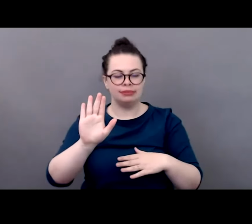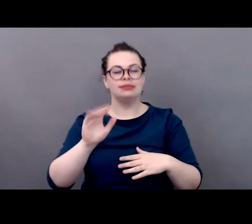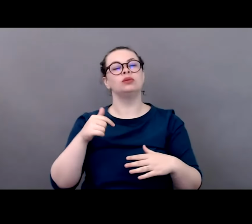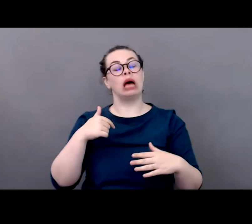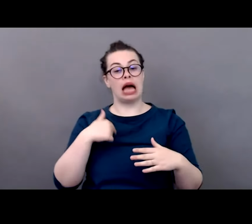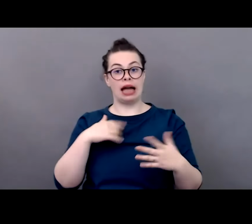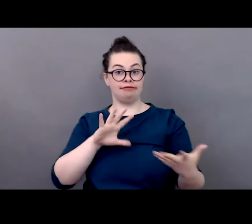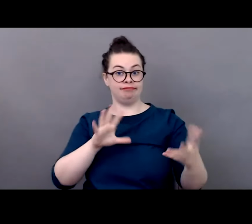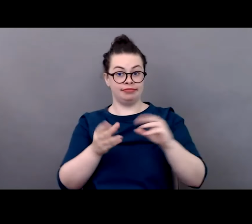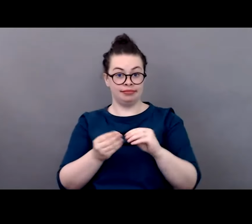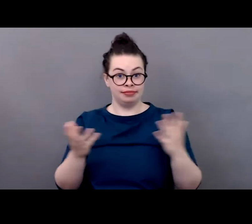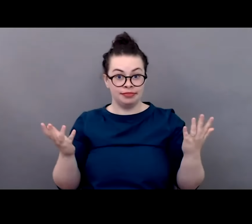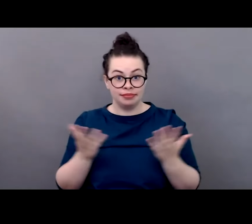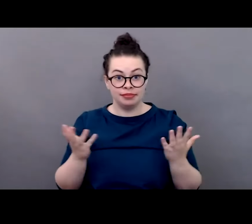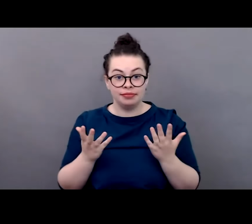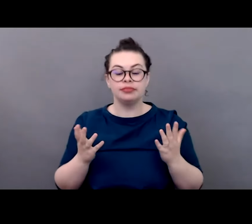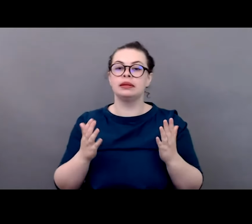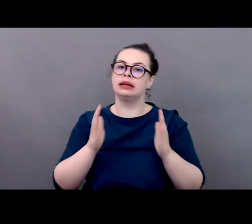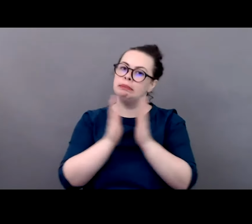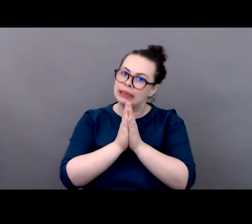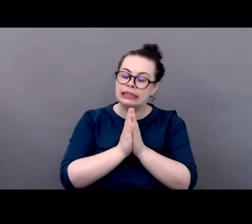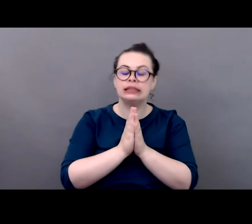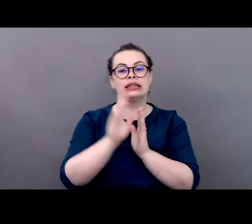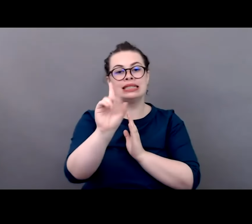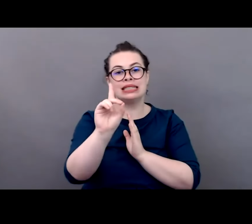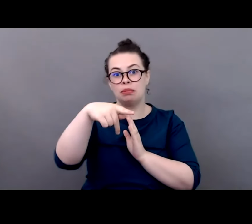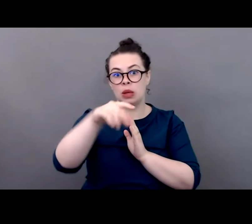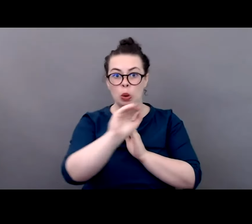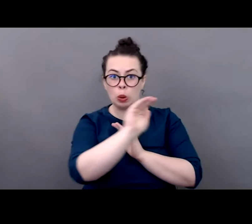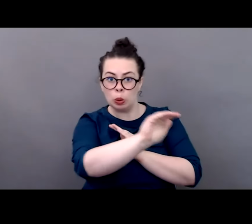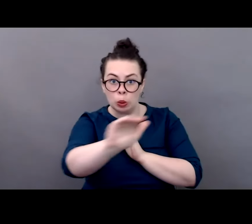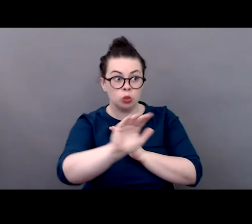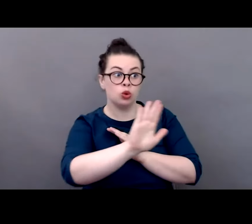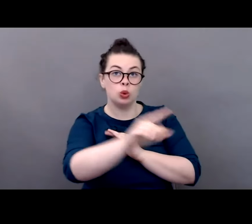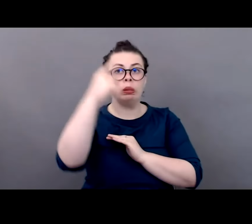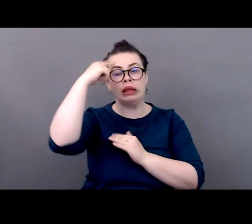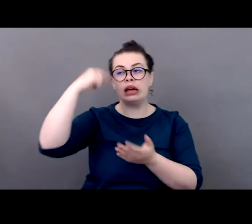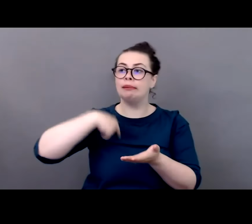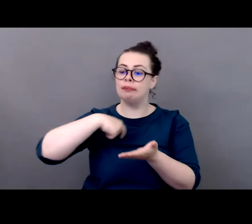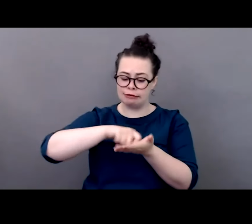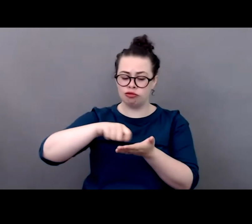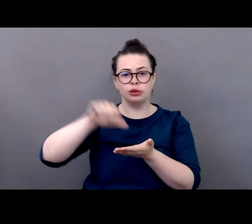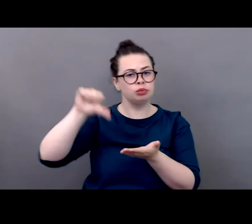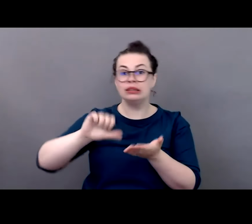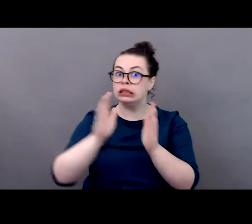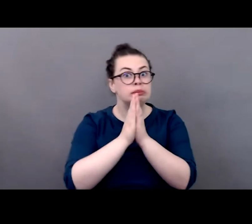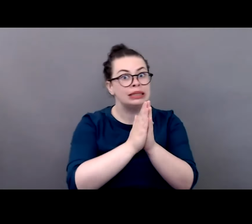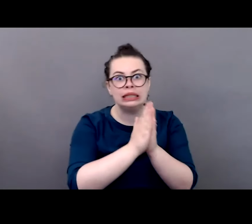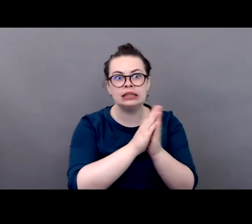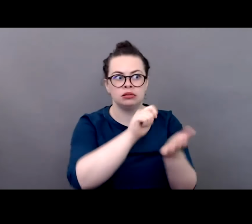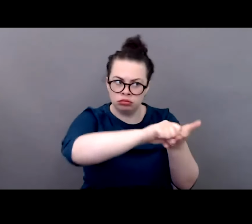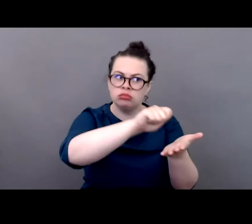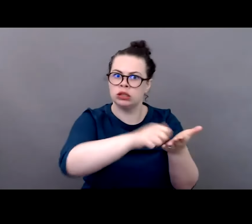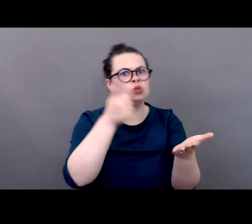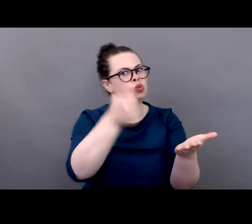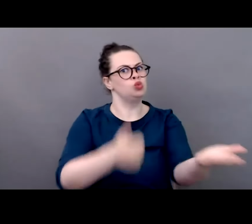the participation of organizations of persons, the providing of alternative reports, meetings with